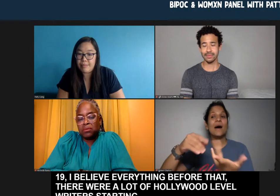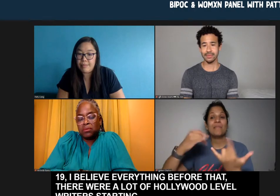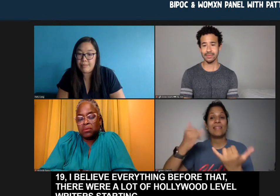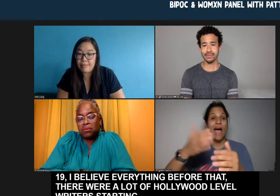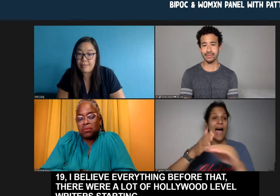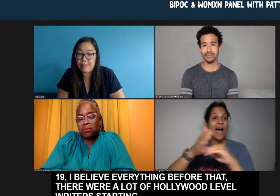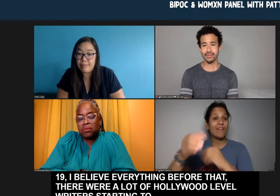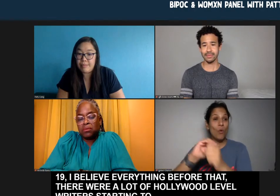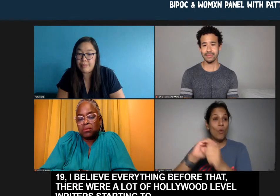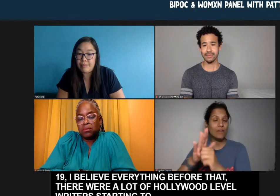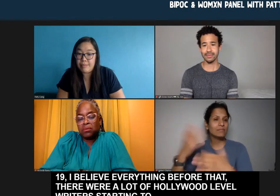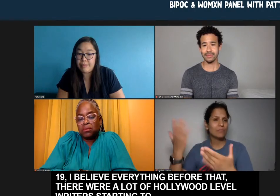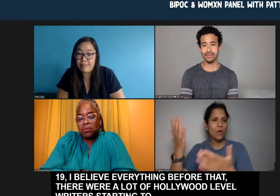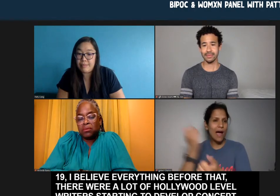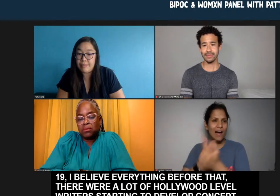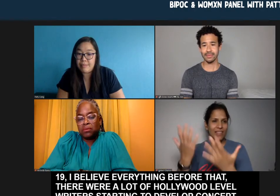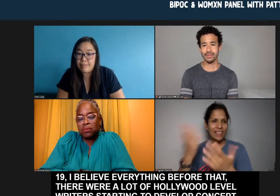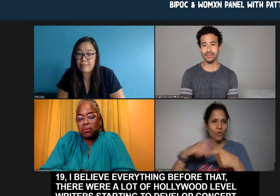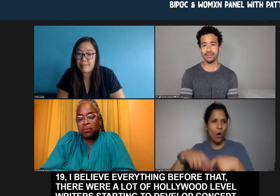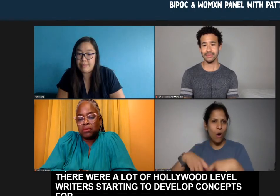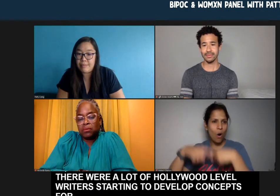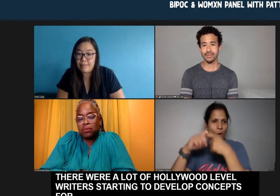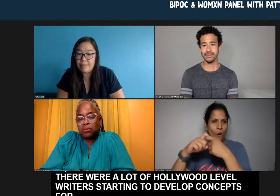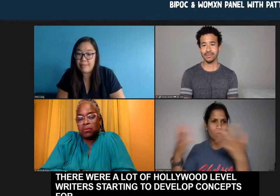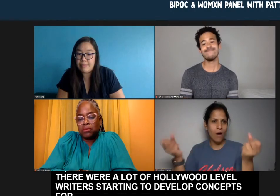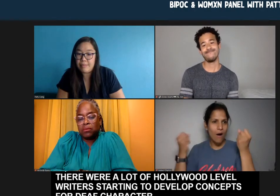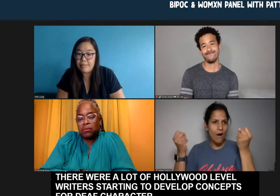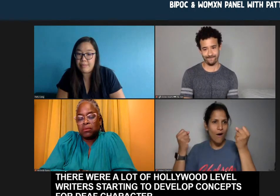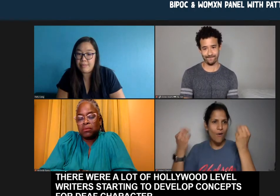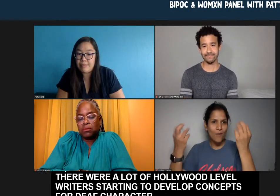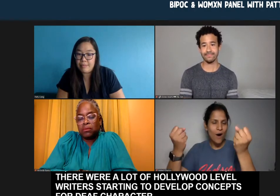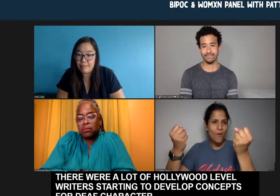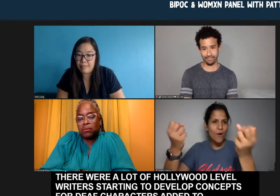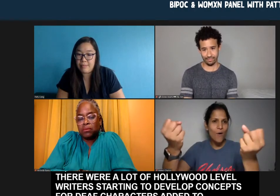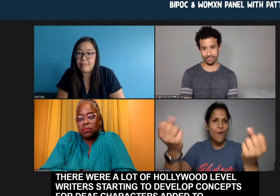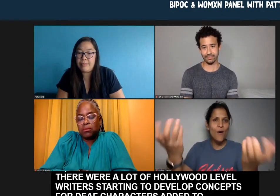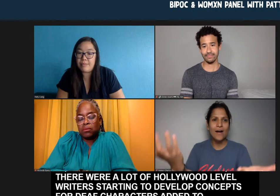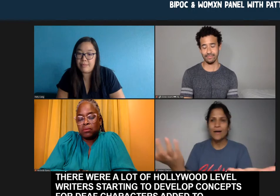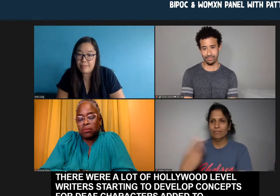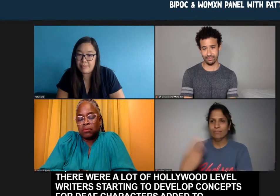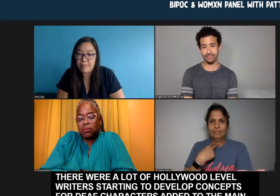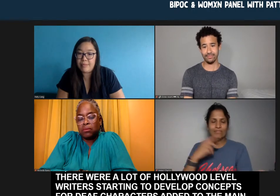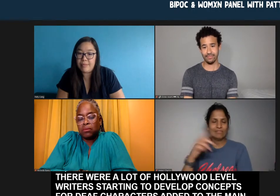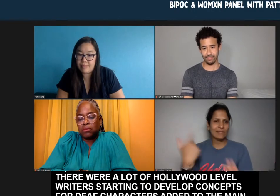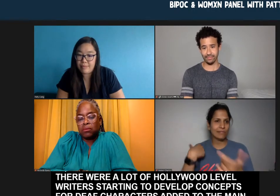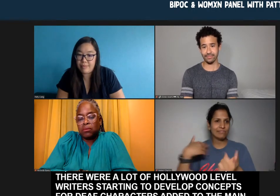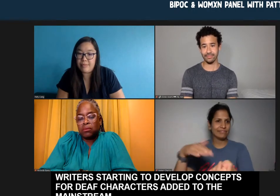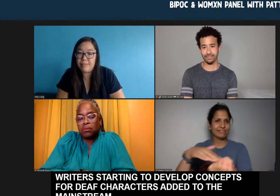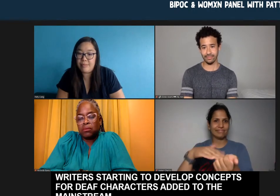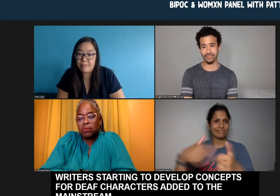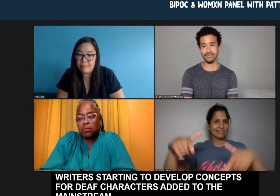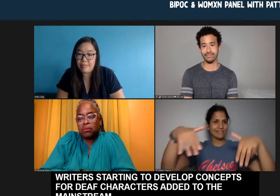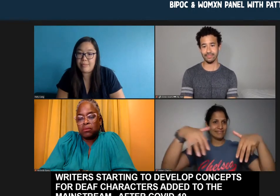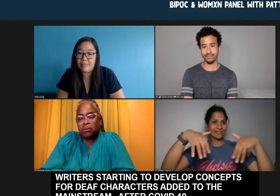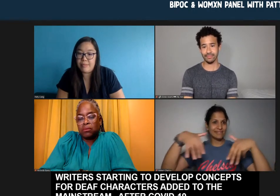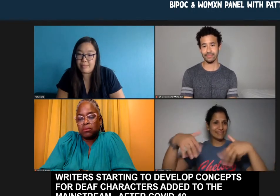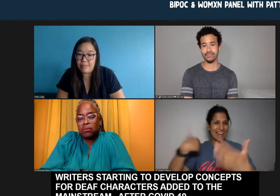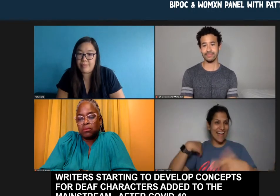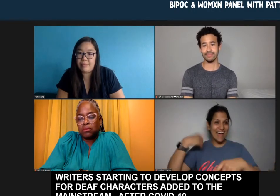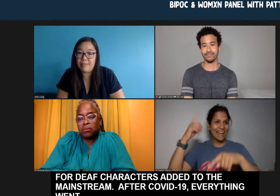that was starting to be added into the mainstream. But then after COVID-19, everything went on hold, you know, things were suspended. And so we're kind of